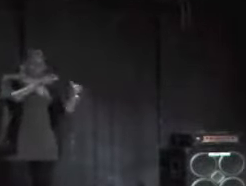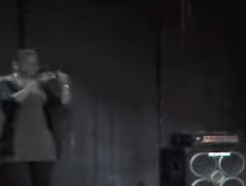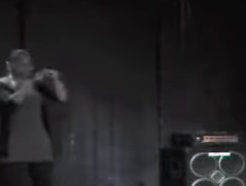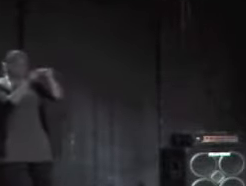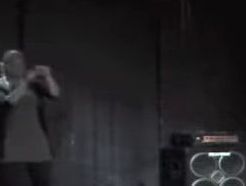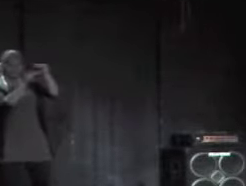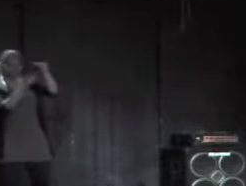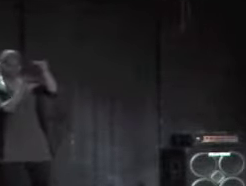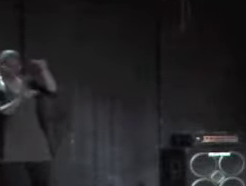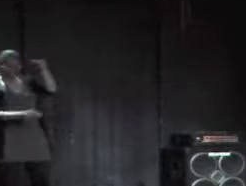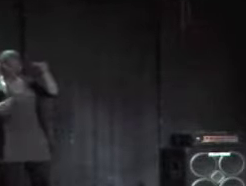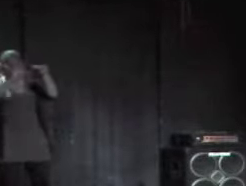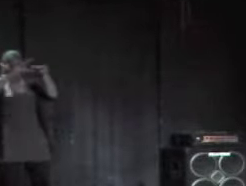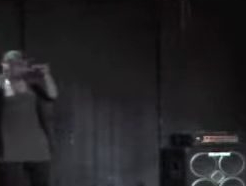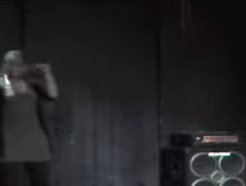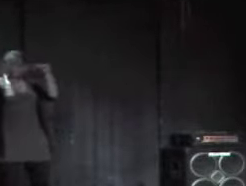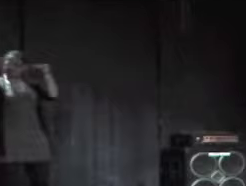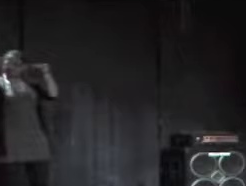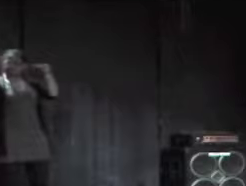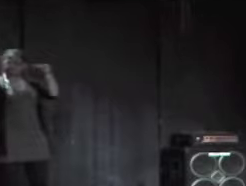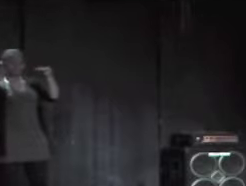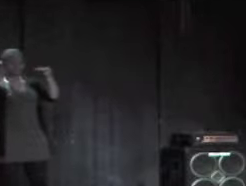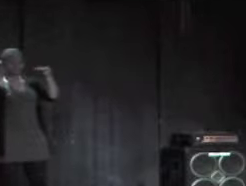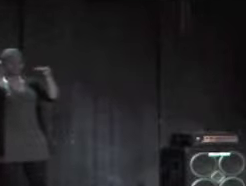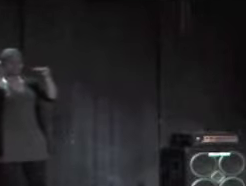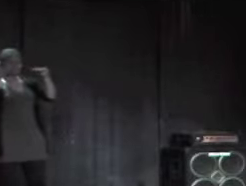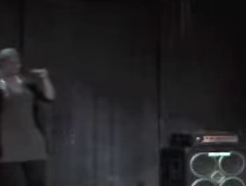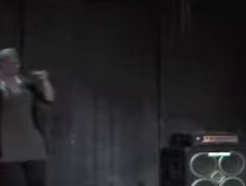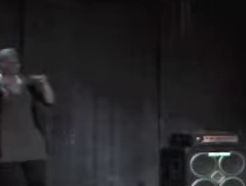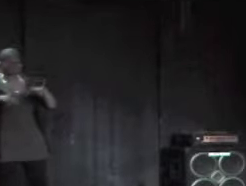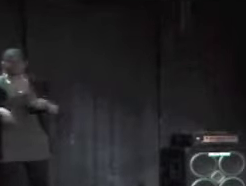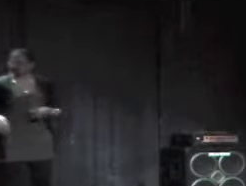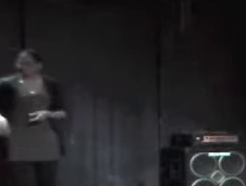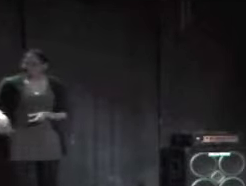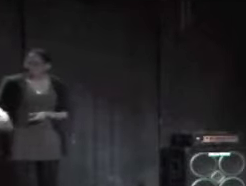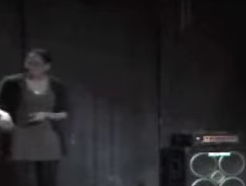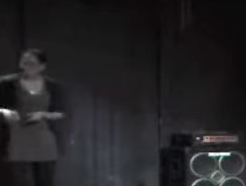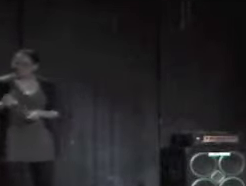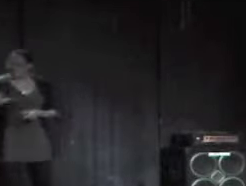I also need my axe. It's a long stick, very sharp edges.